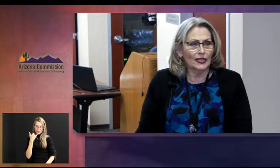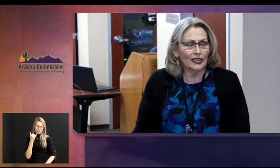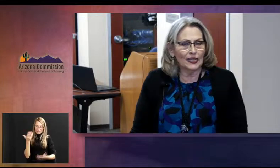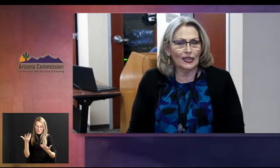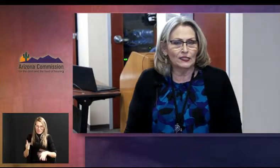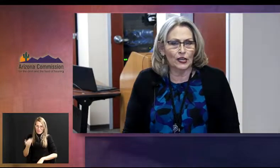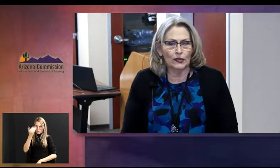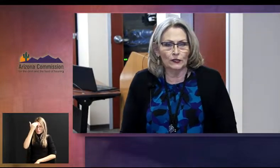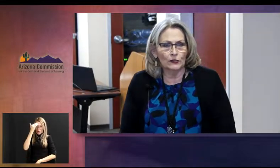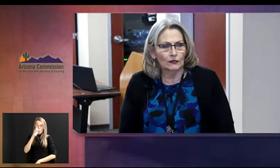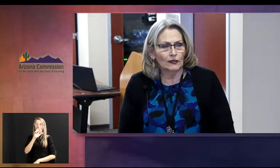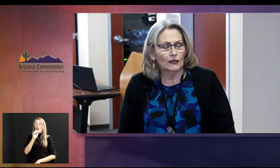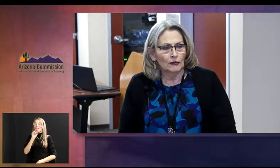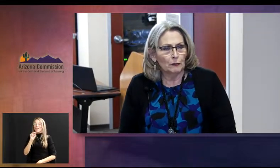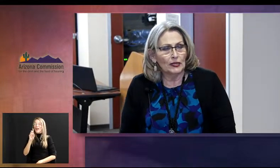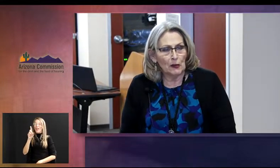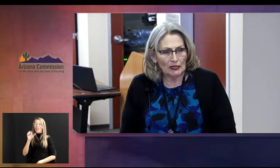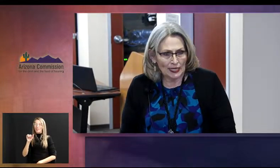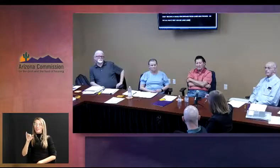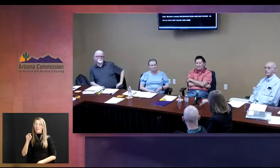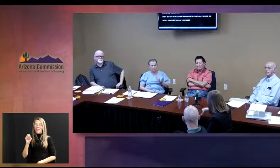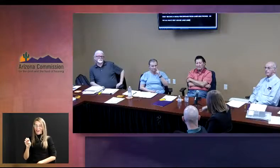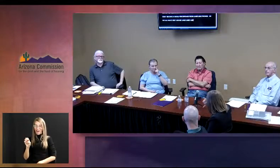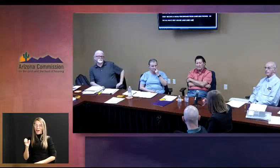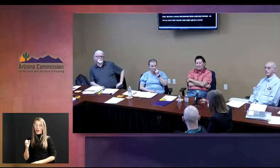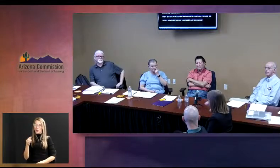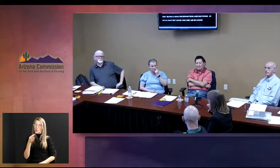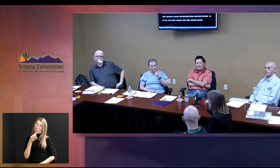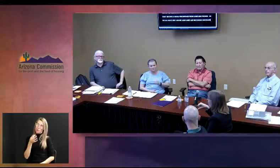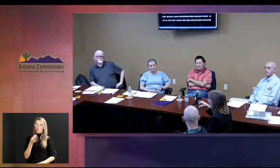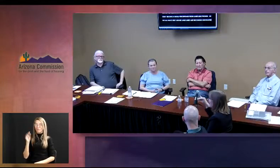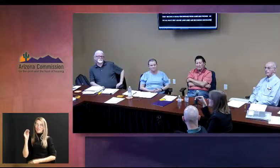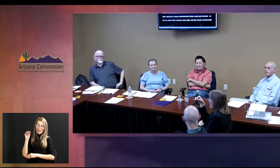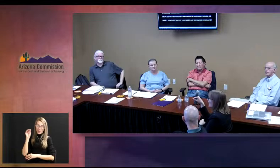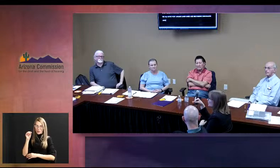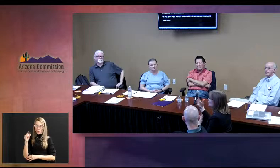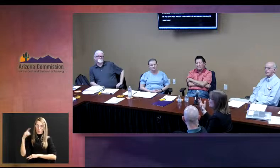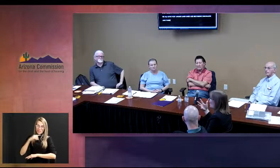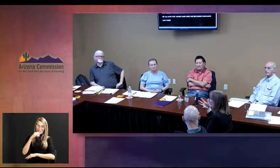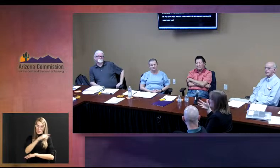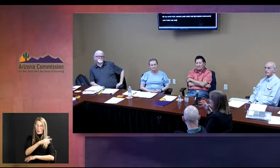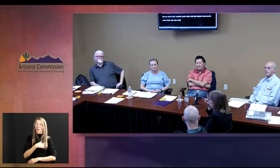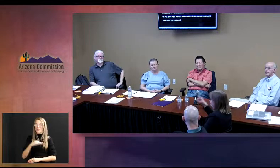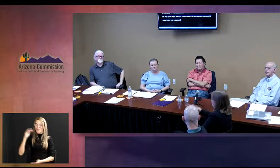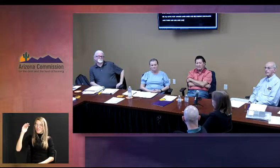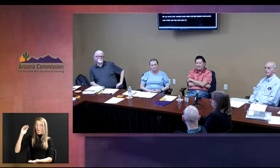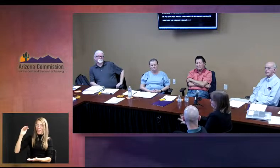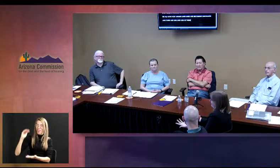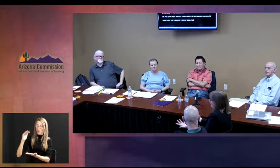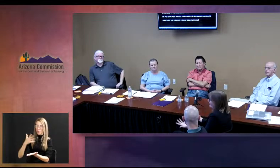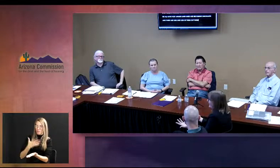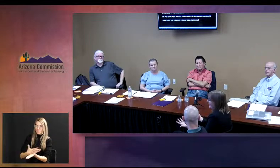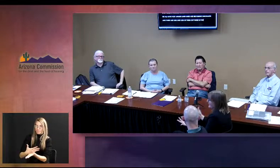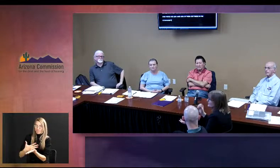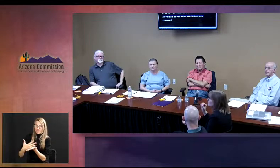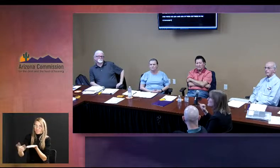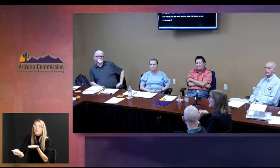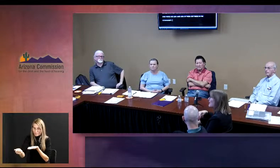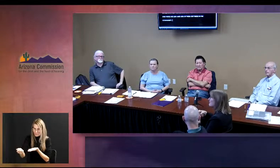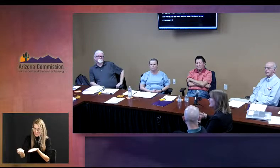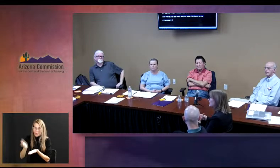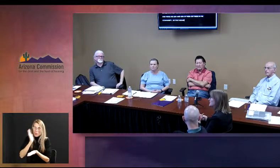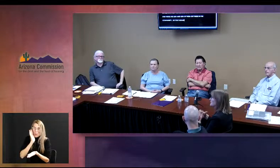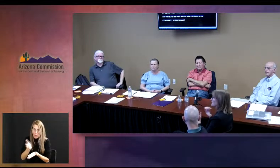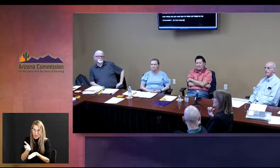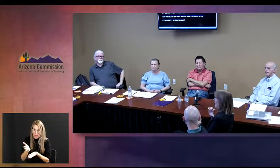aware, landlines are becoming dinosaurs and there are less and less of them out there in the community. So that means our